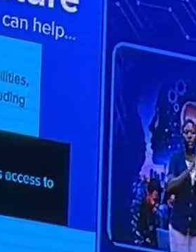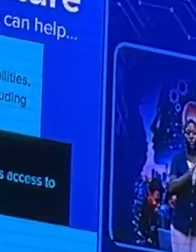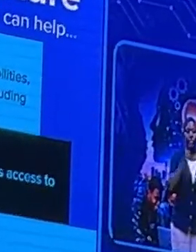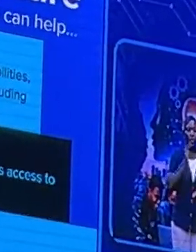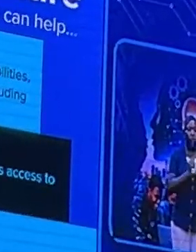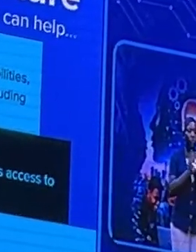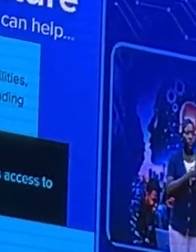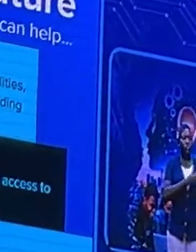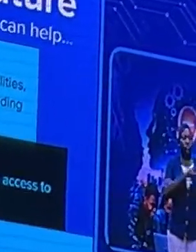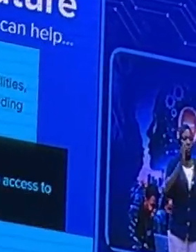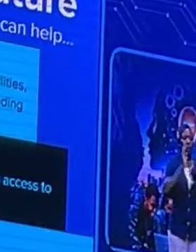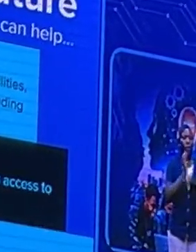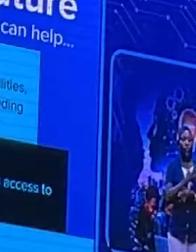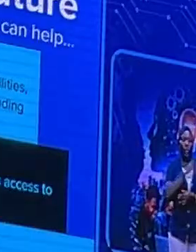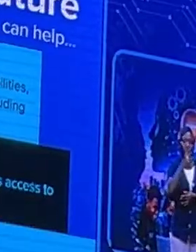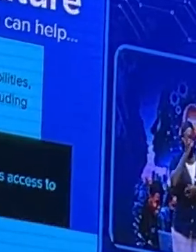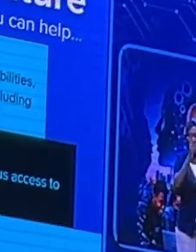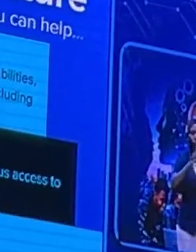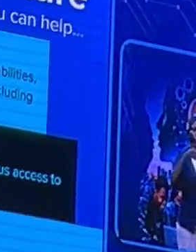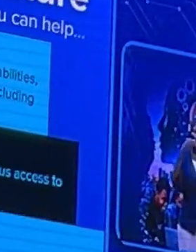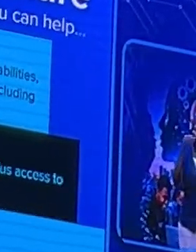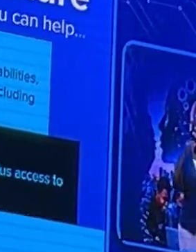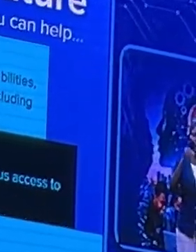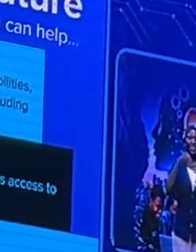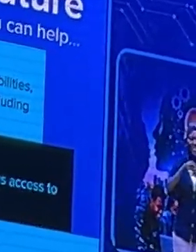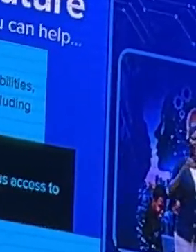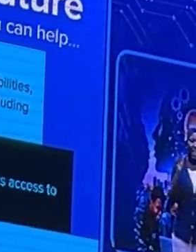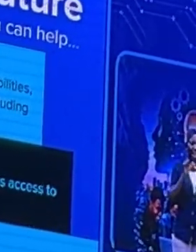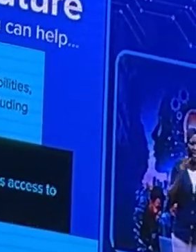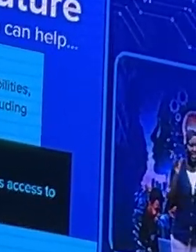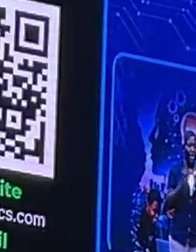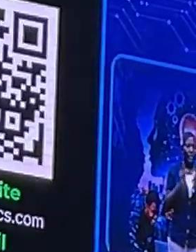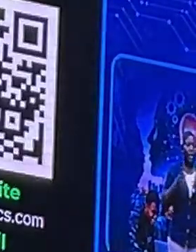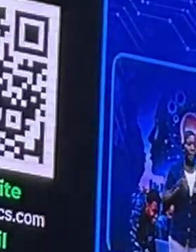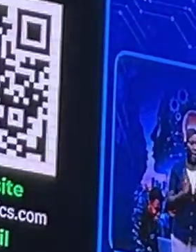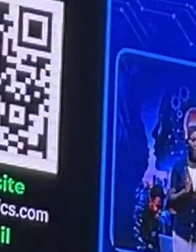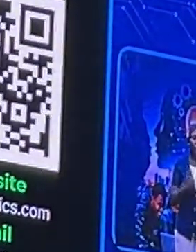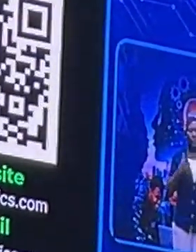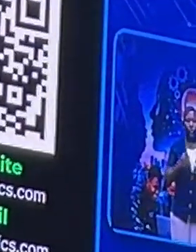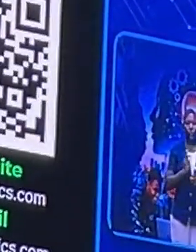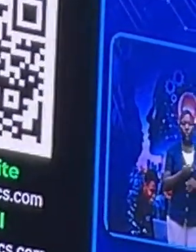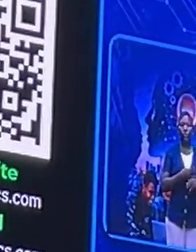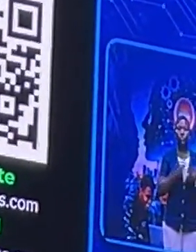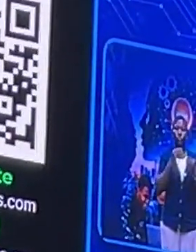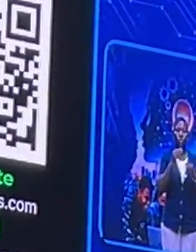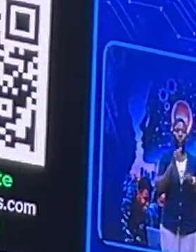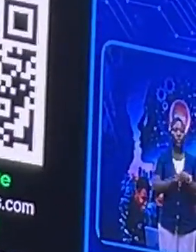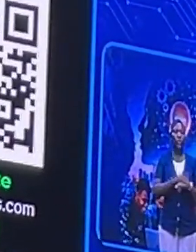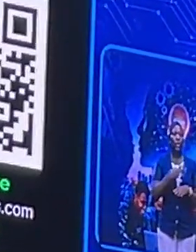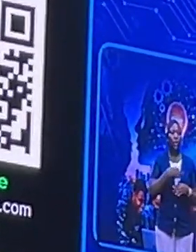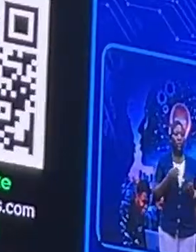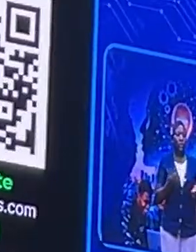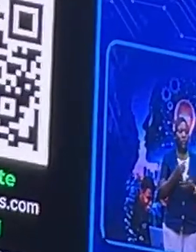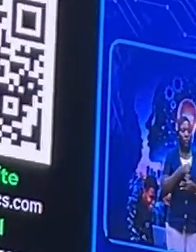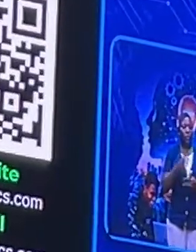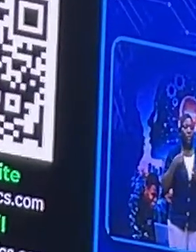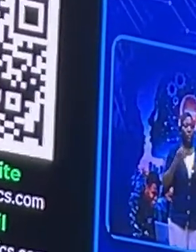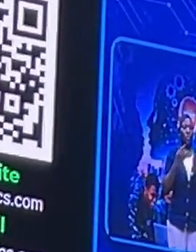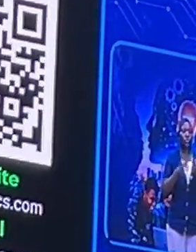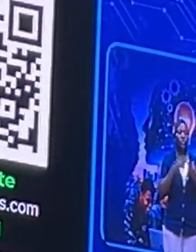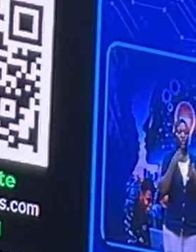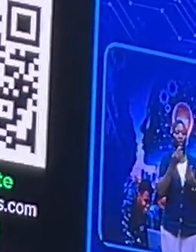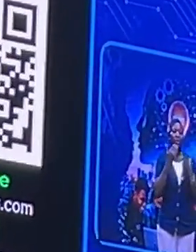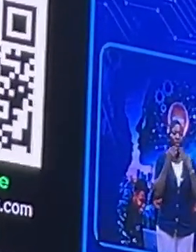to the market in a completely licensed and regulatory manner. So let's move on. And here we want to say thank you, not